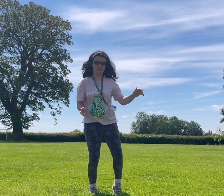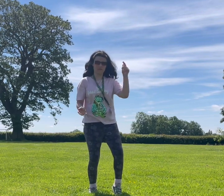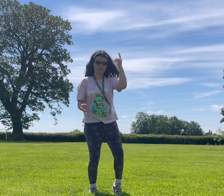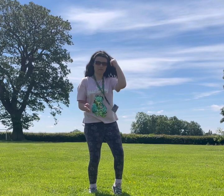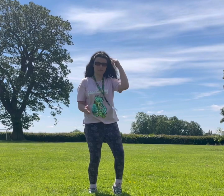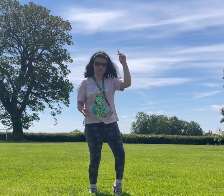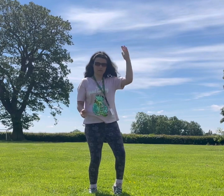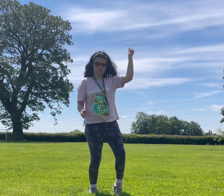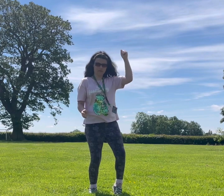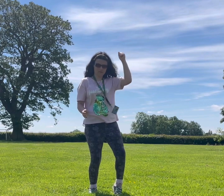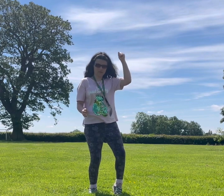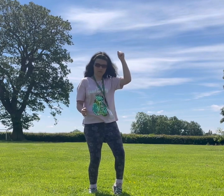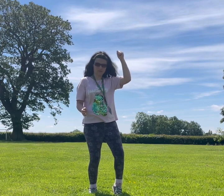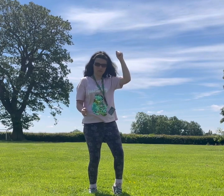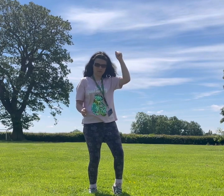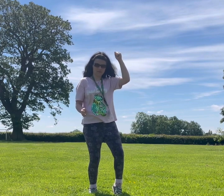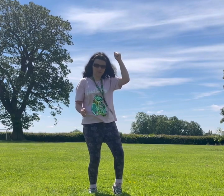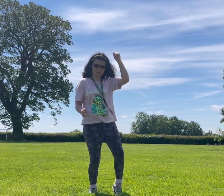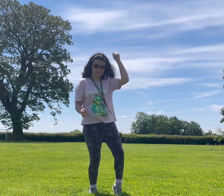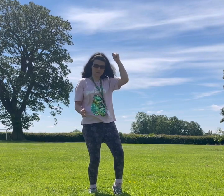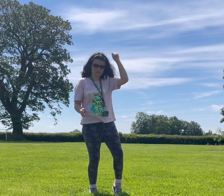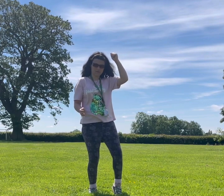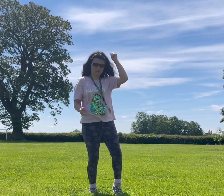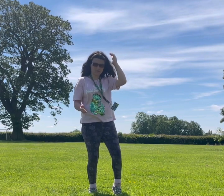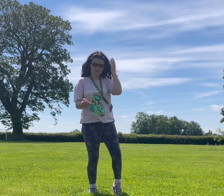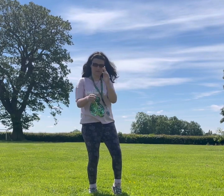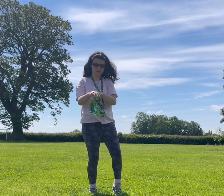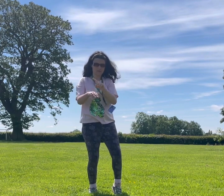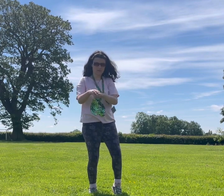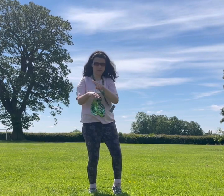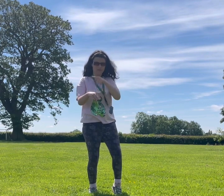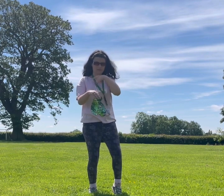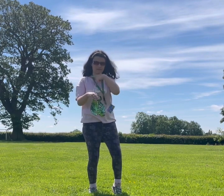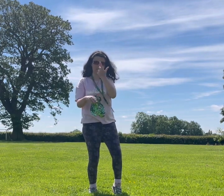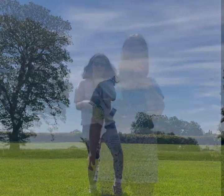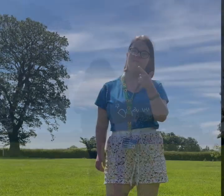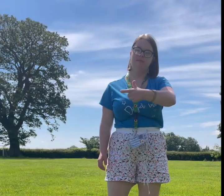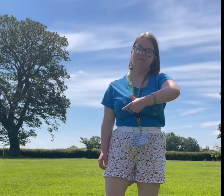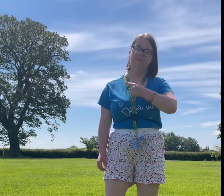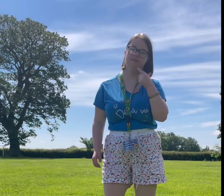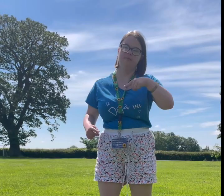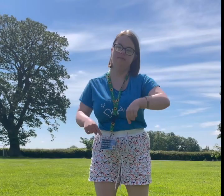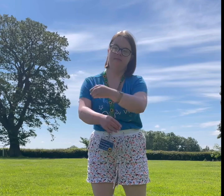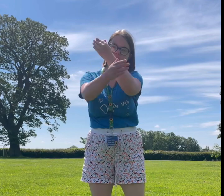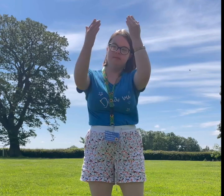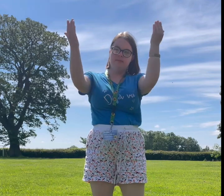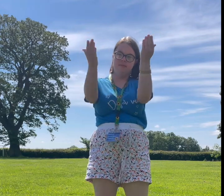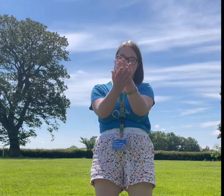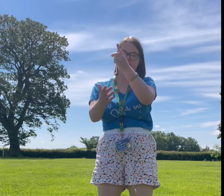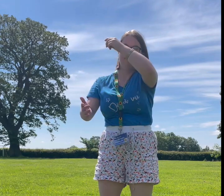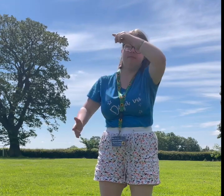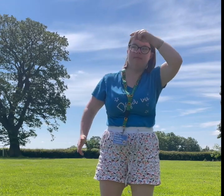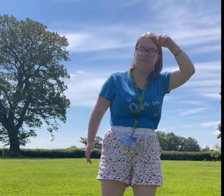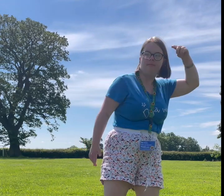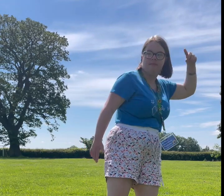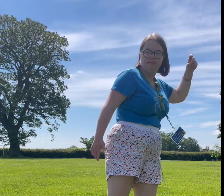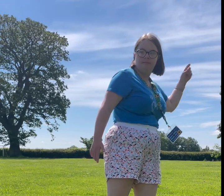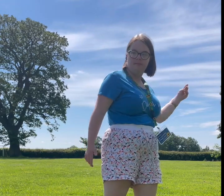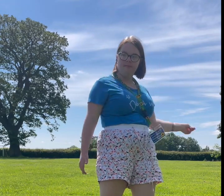Can't remember when I Last saw you laughing If this world makes you